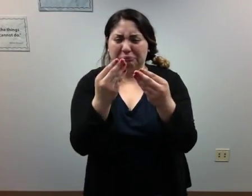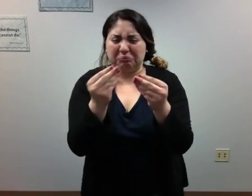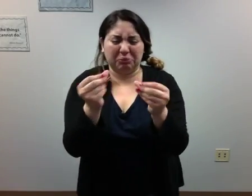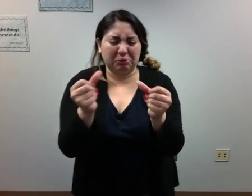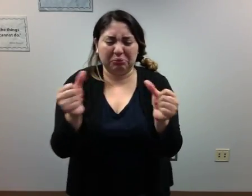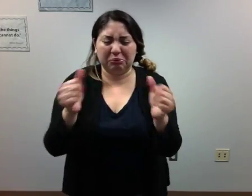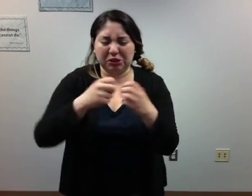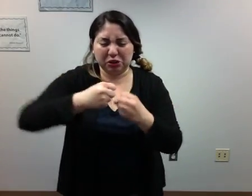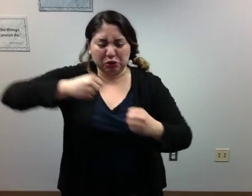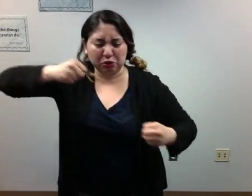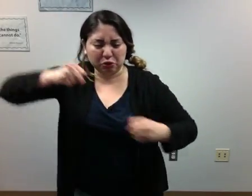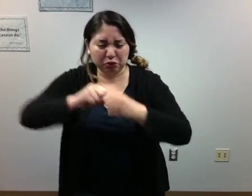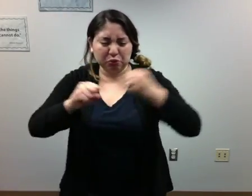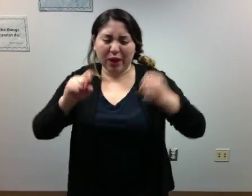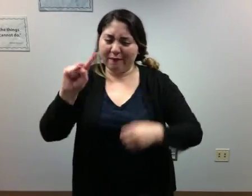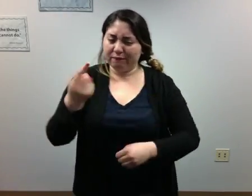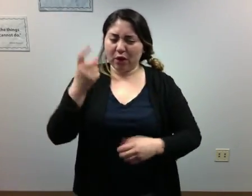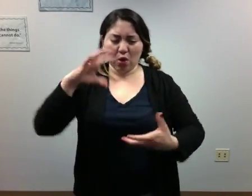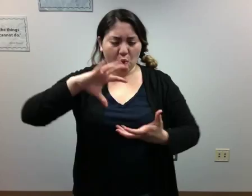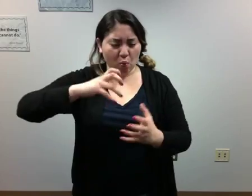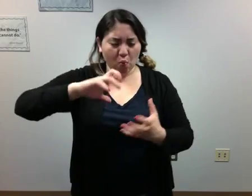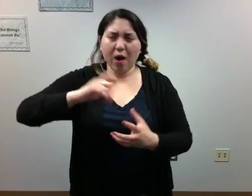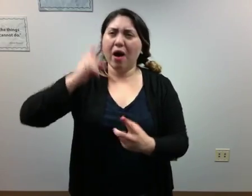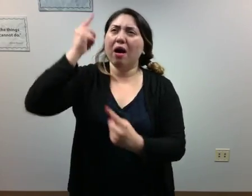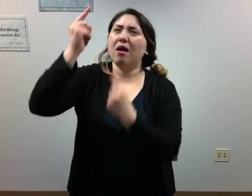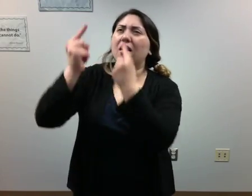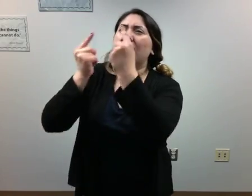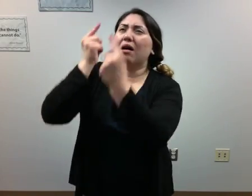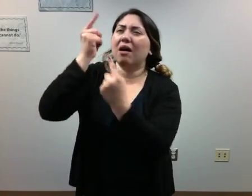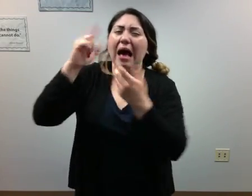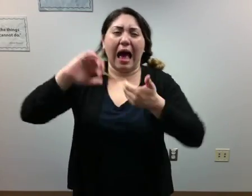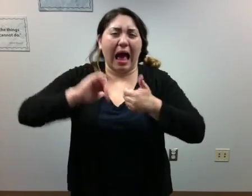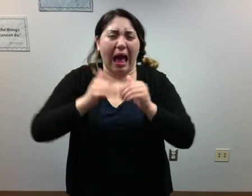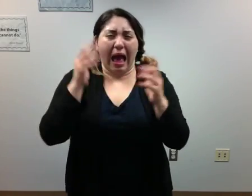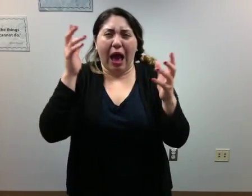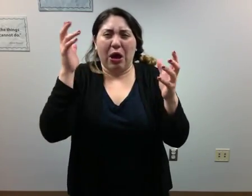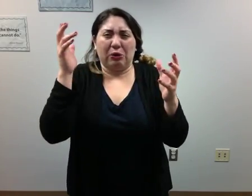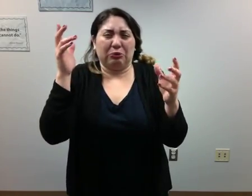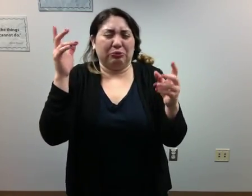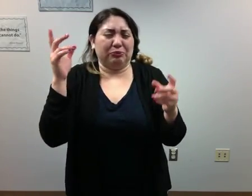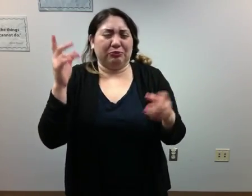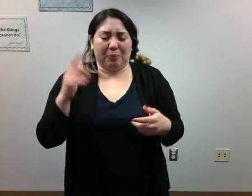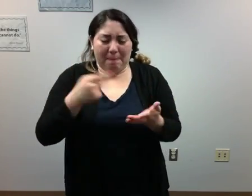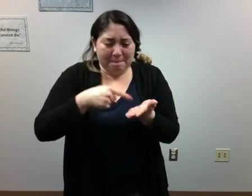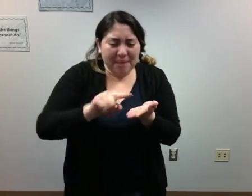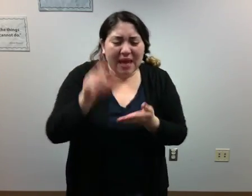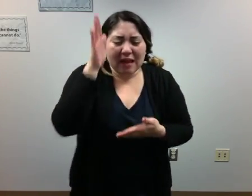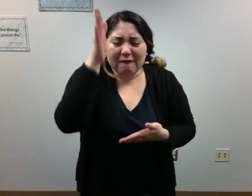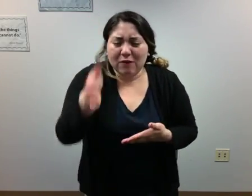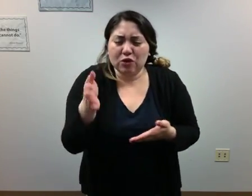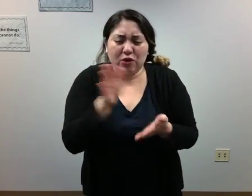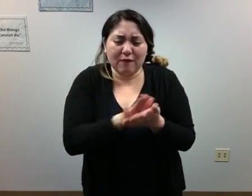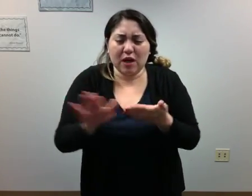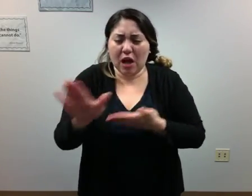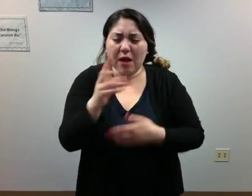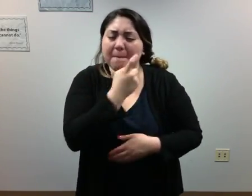wash. We ponder and try to figure out how we're going to pay for college and braces and tennis shoes. We don't